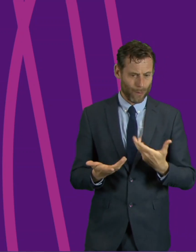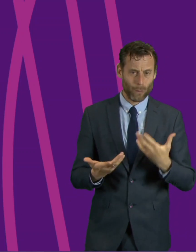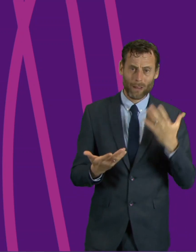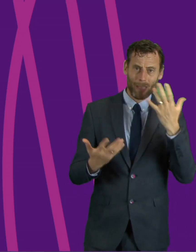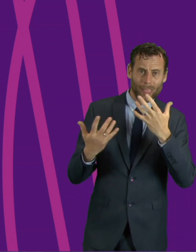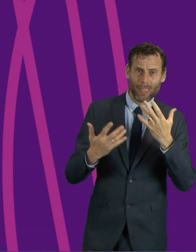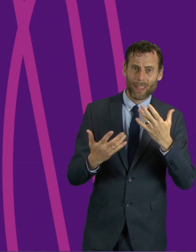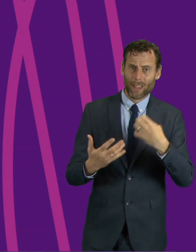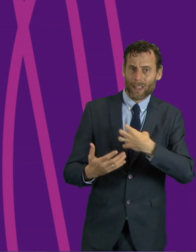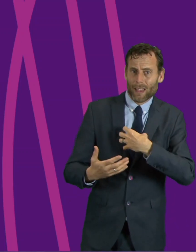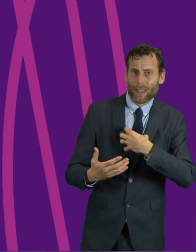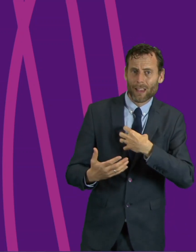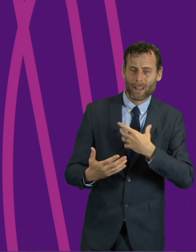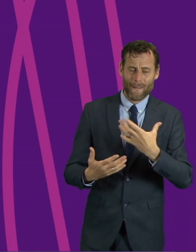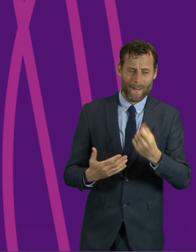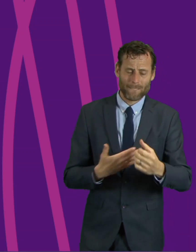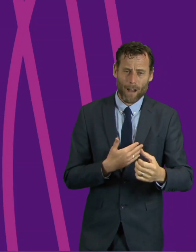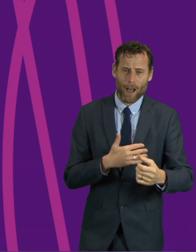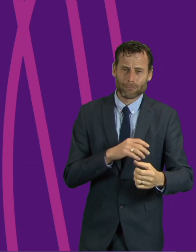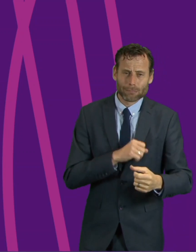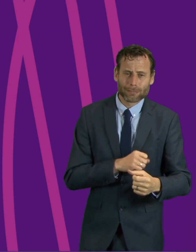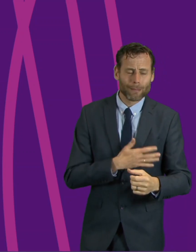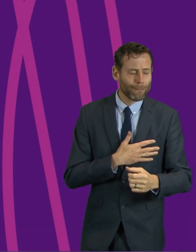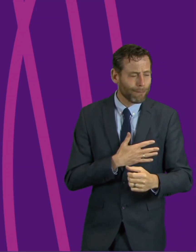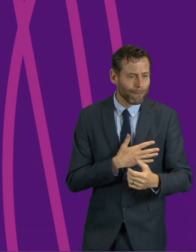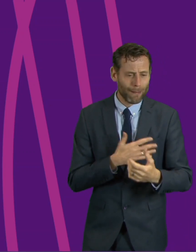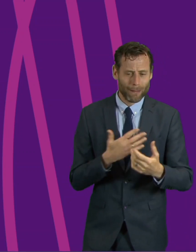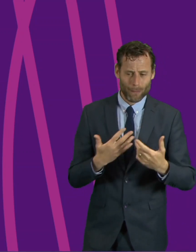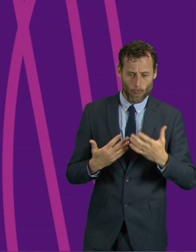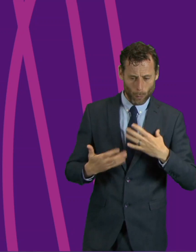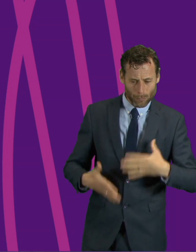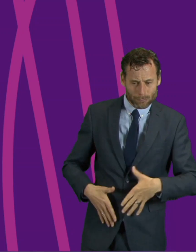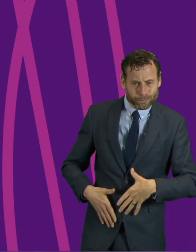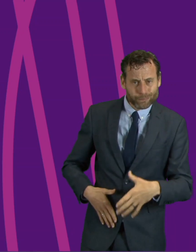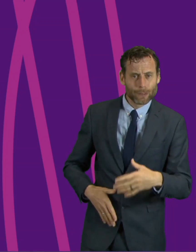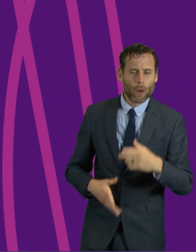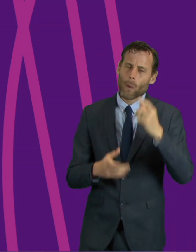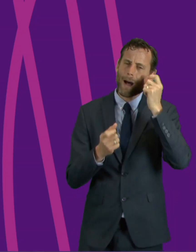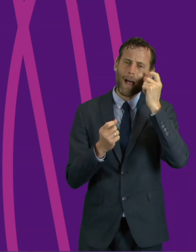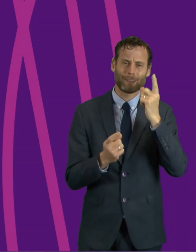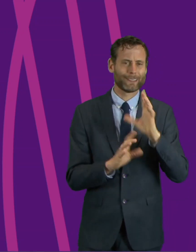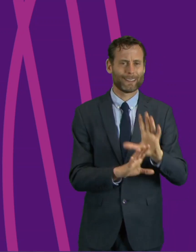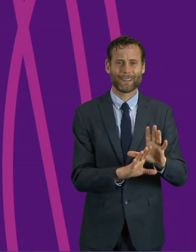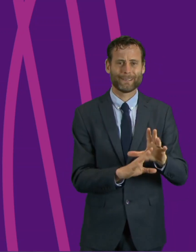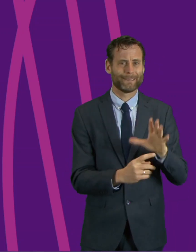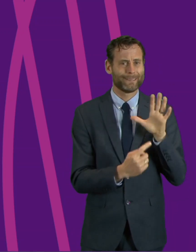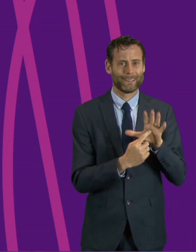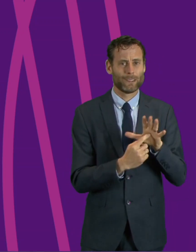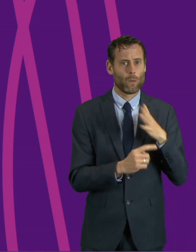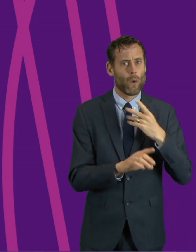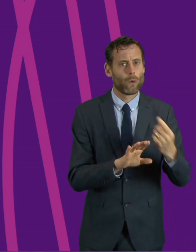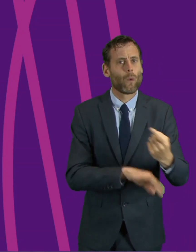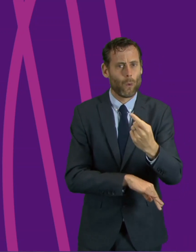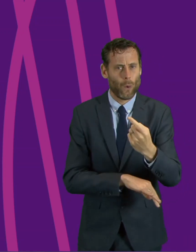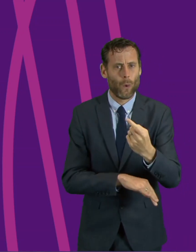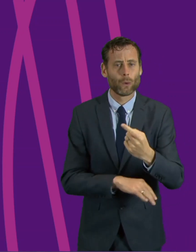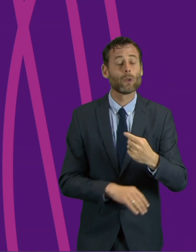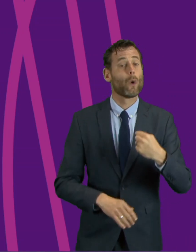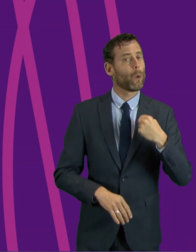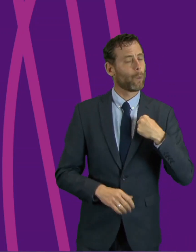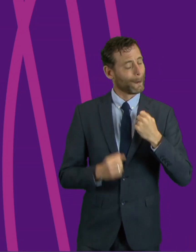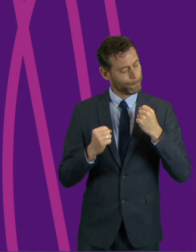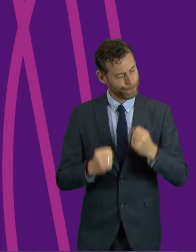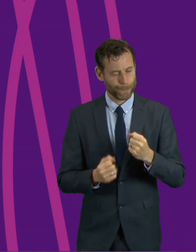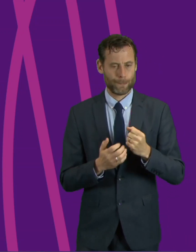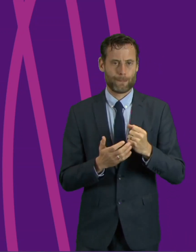understand the heartbreak and the devastation of people in this particular circumstance. So we will make sure that as quickly as